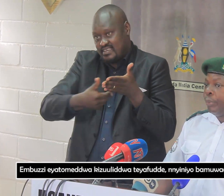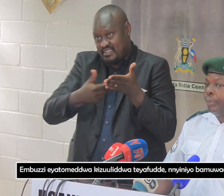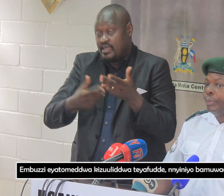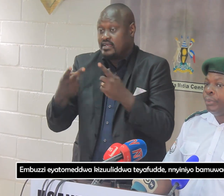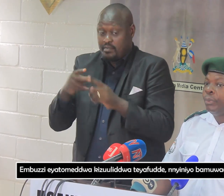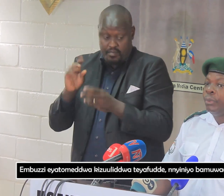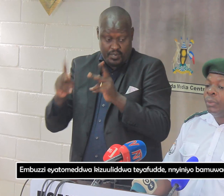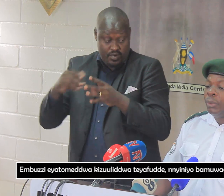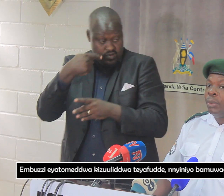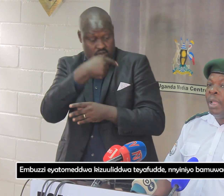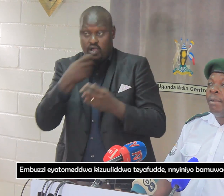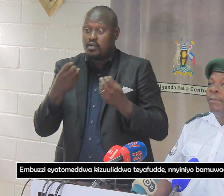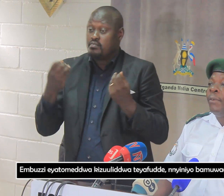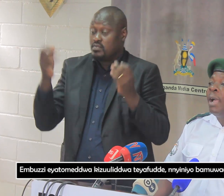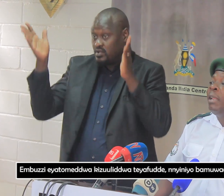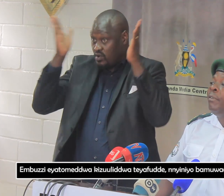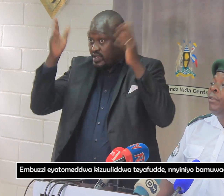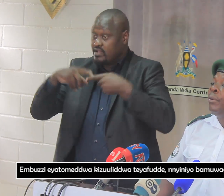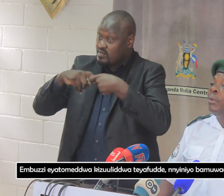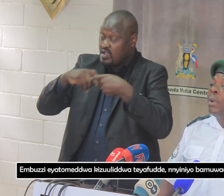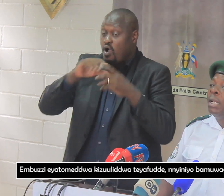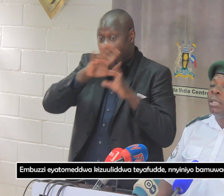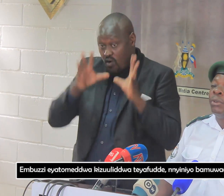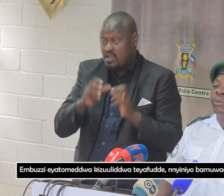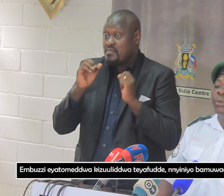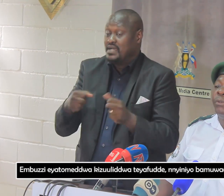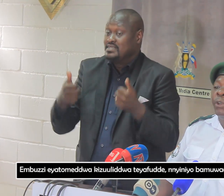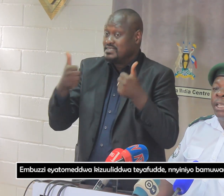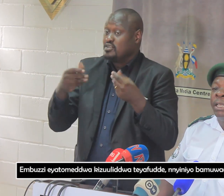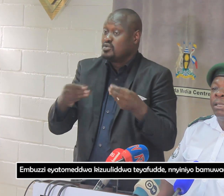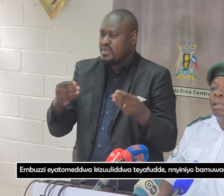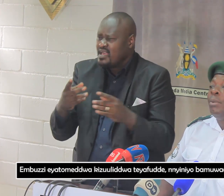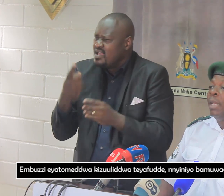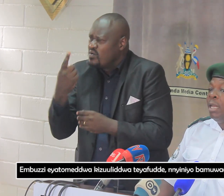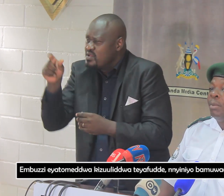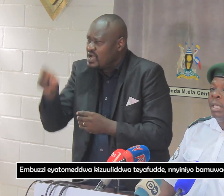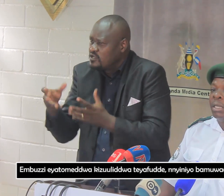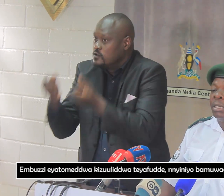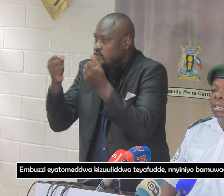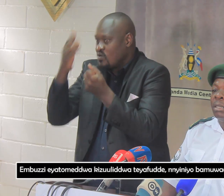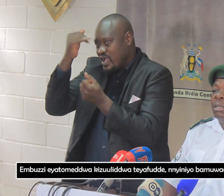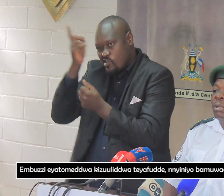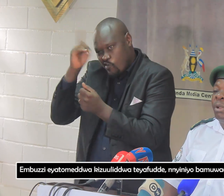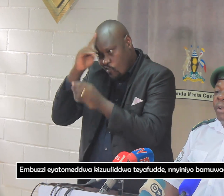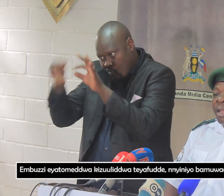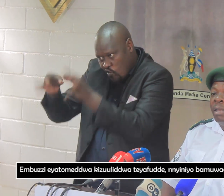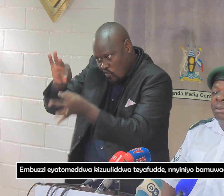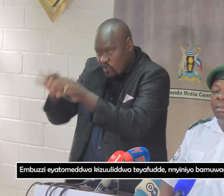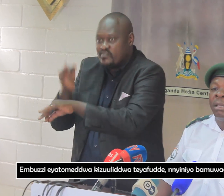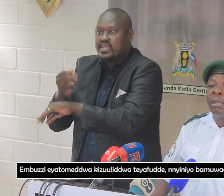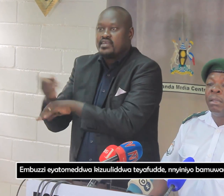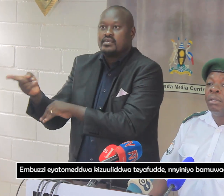crew. We have had one case of forgery, and we're dealing with it. We have